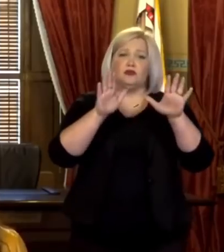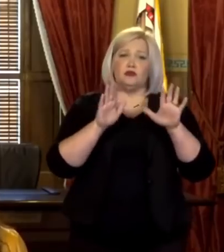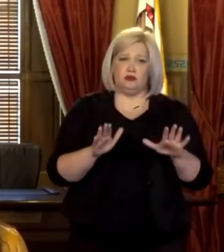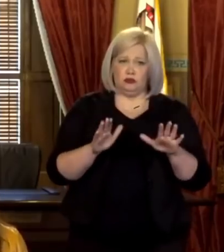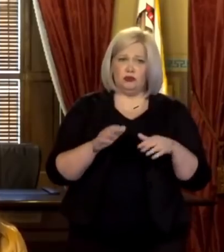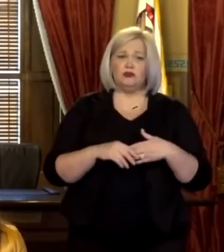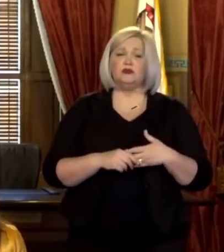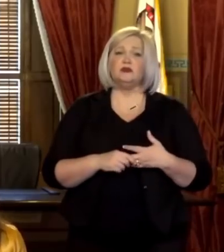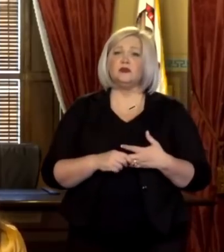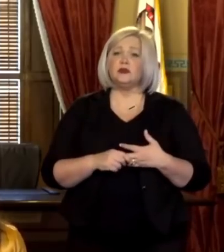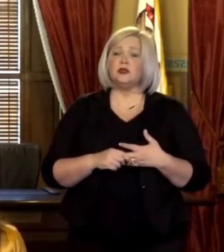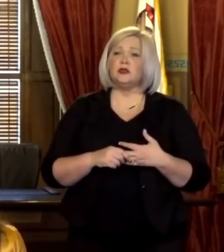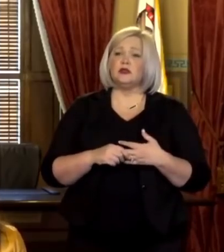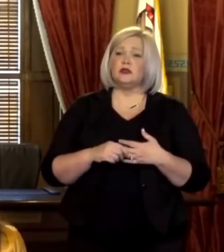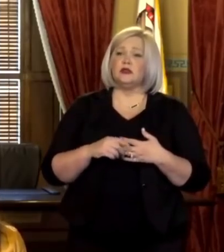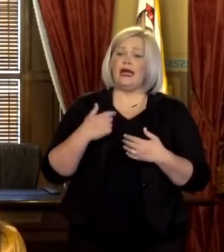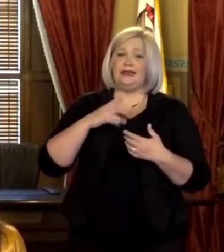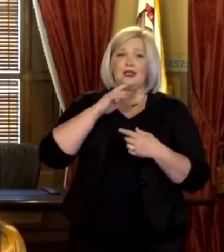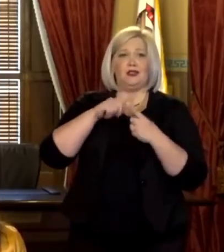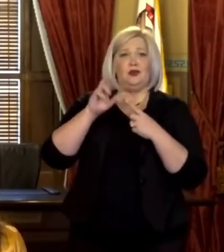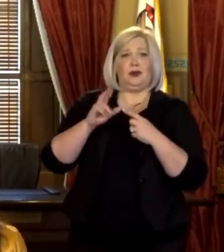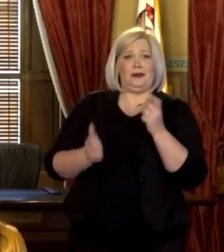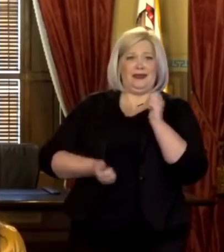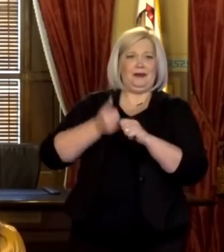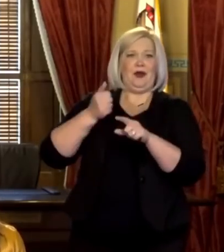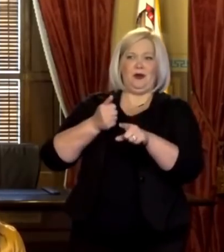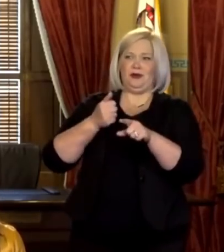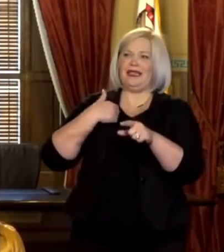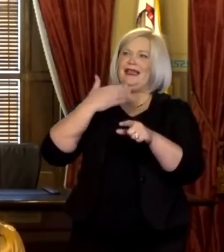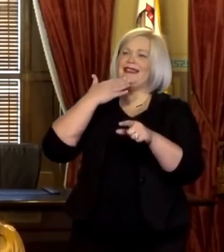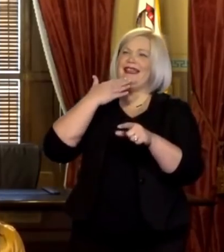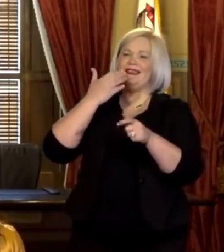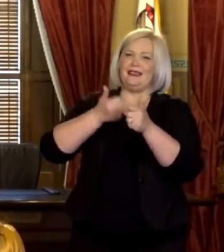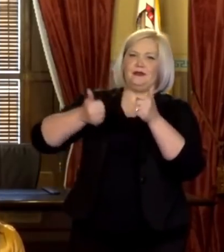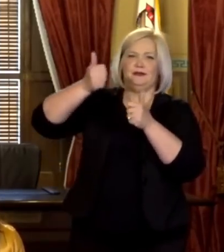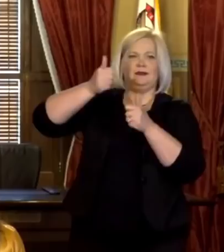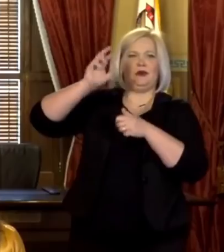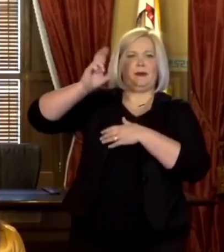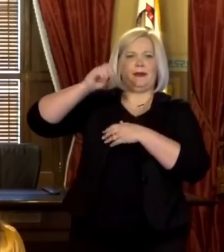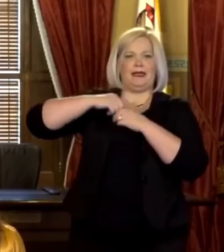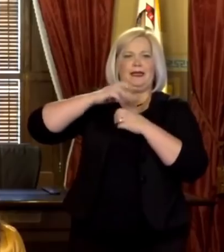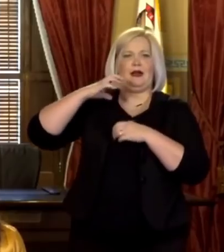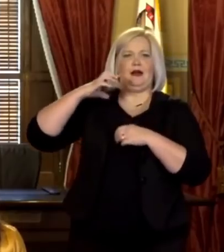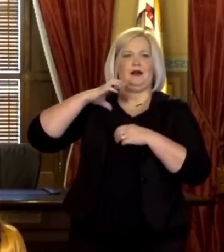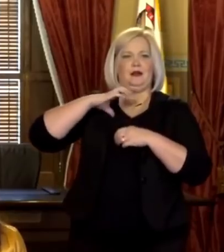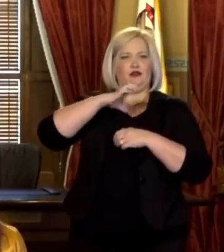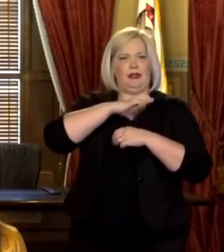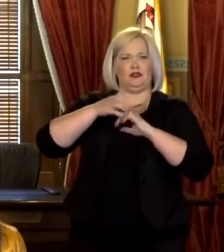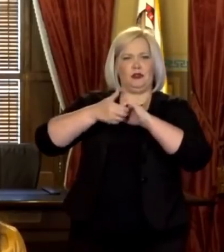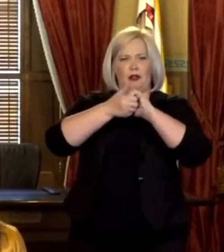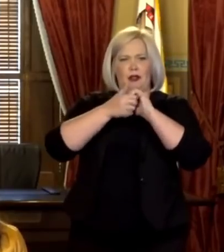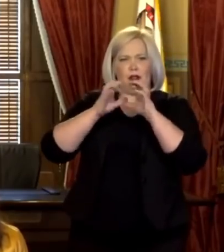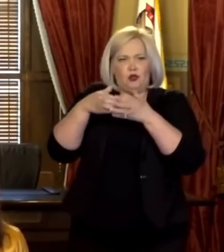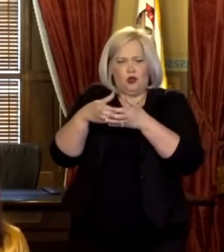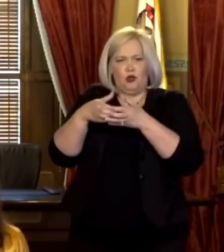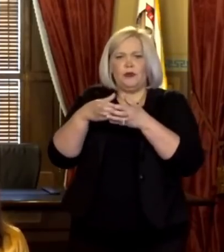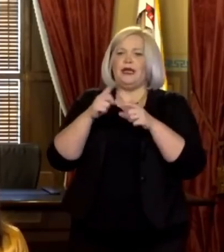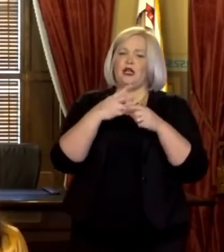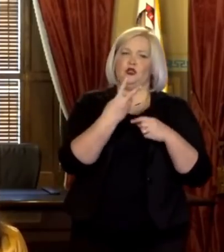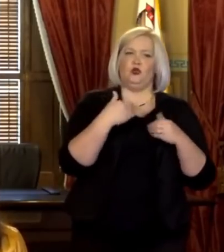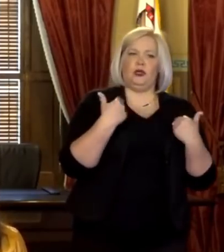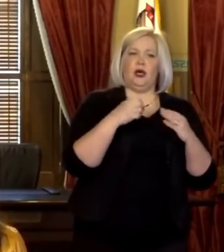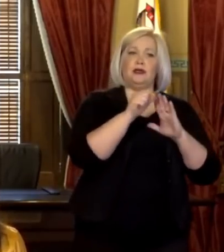talk to the most. He's, I think, the ranking Republican in our congressional delegation, as well as our 2